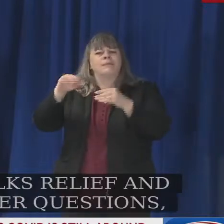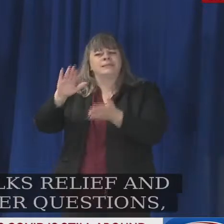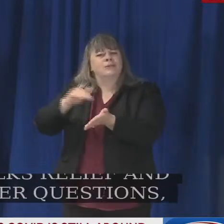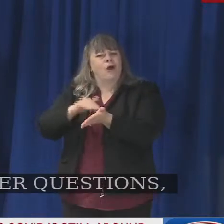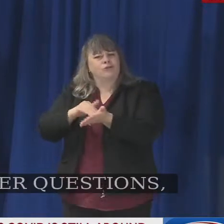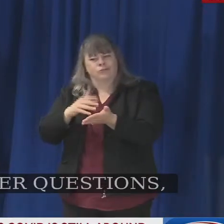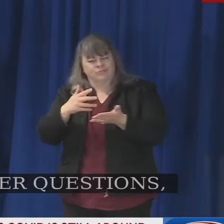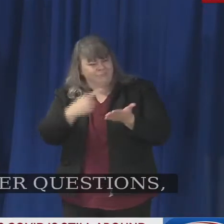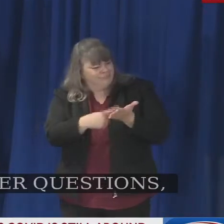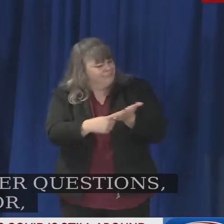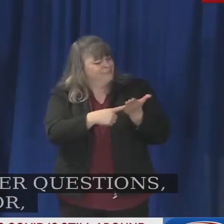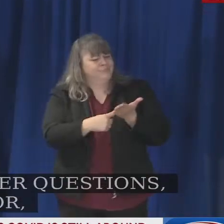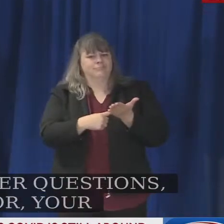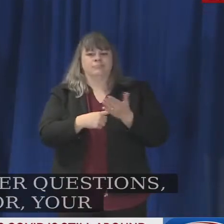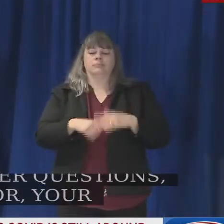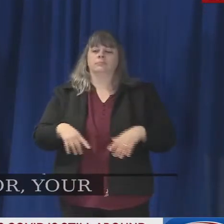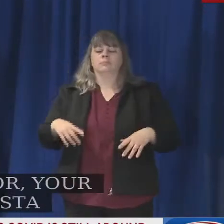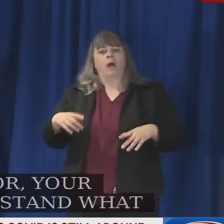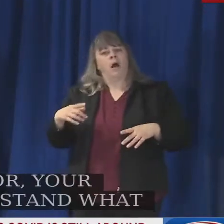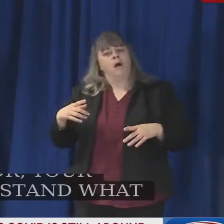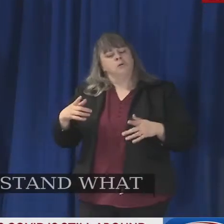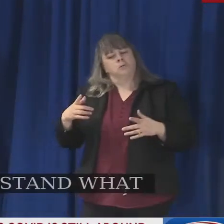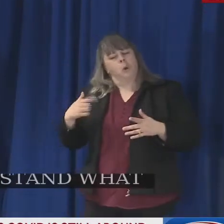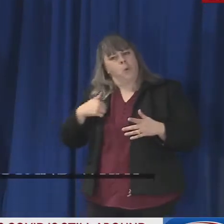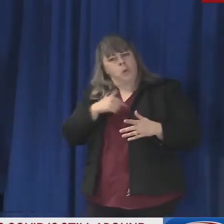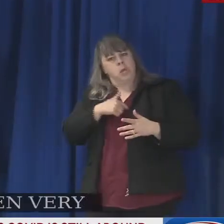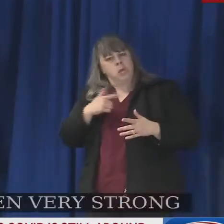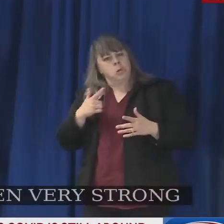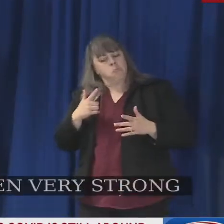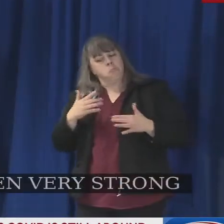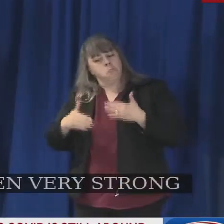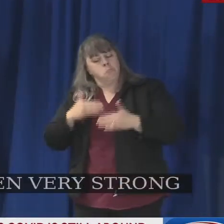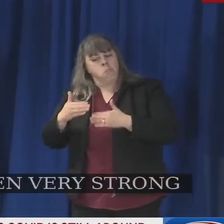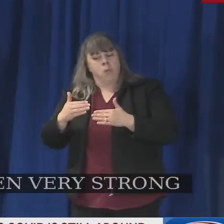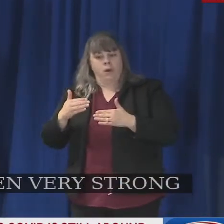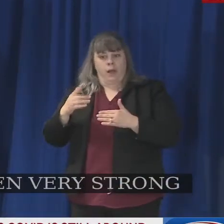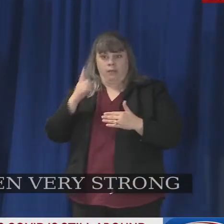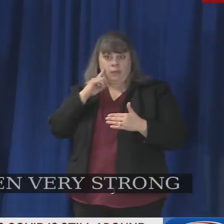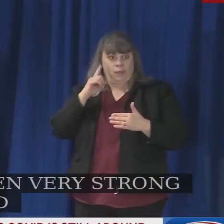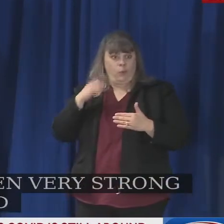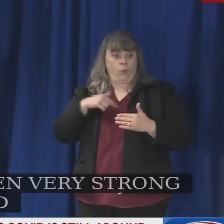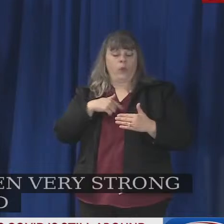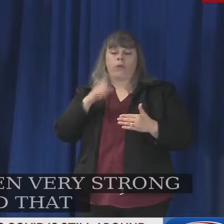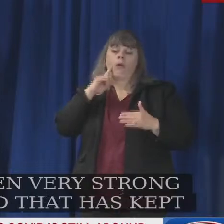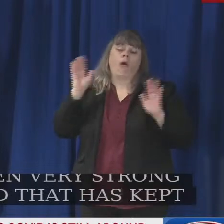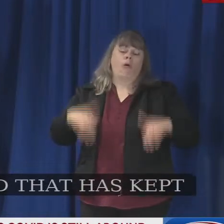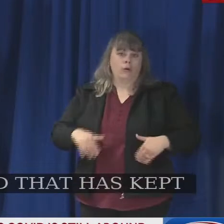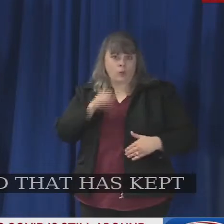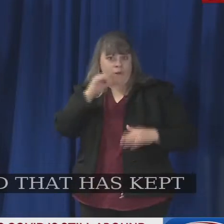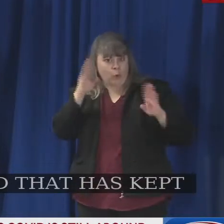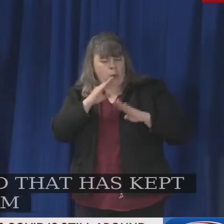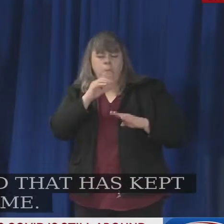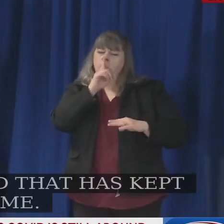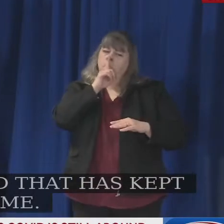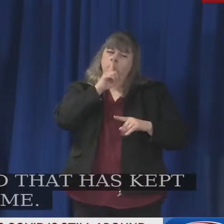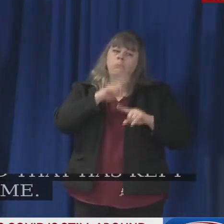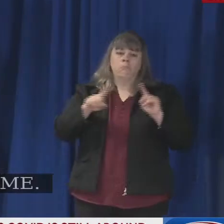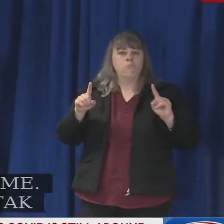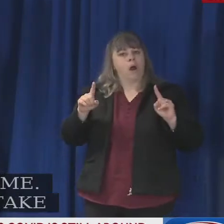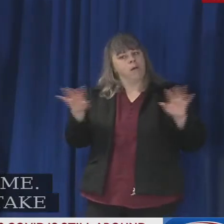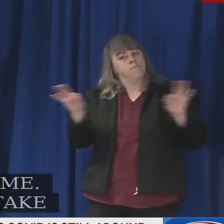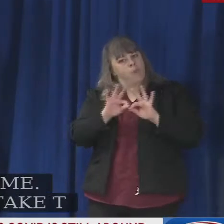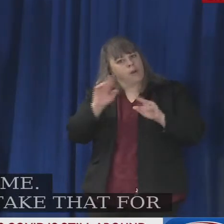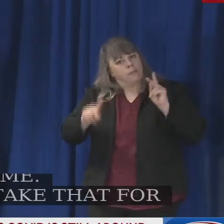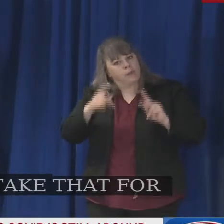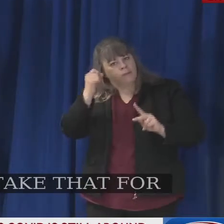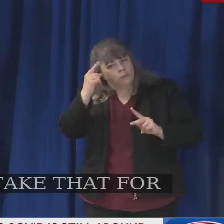has kept us a little bit ahead of the game, but we shouldn't take that for granted. We just have to keep pushing and making sure that people understand how important it is